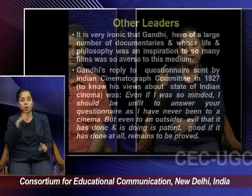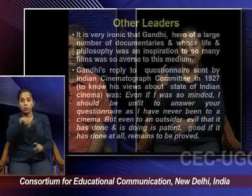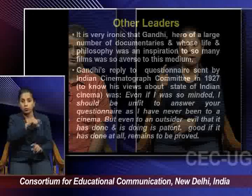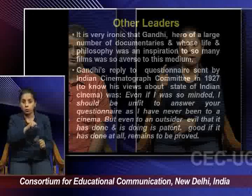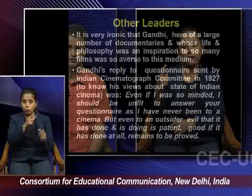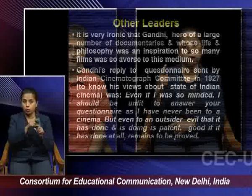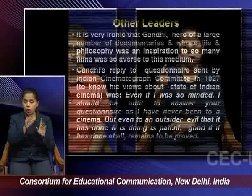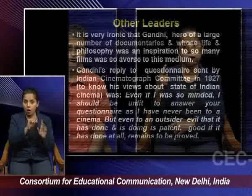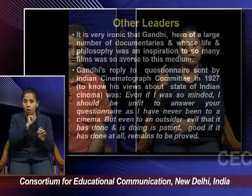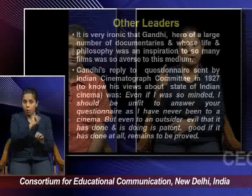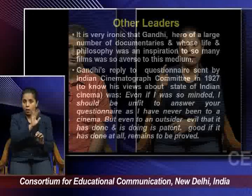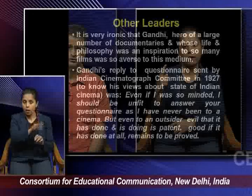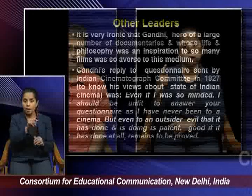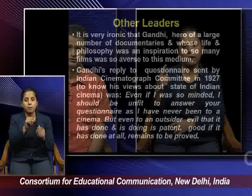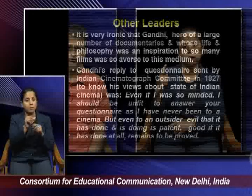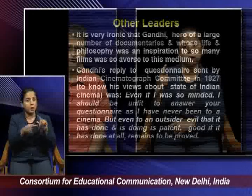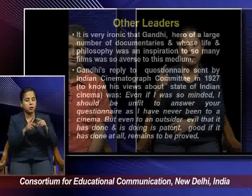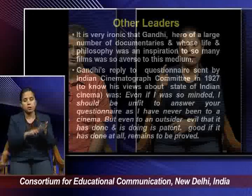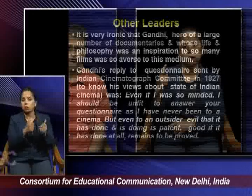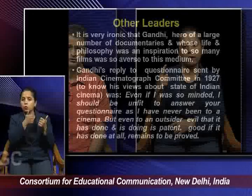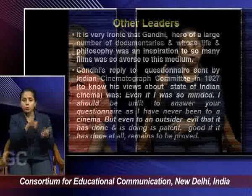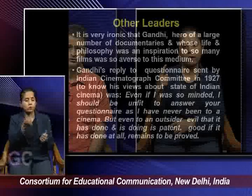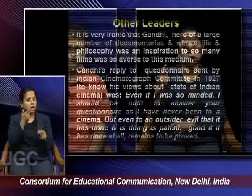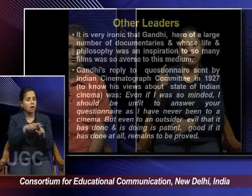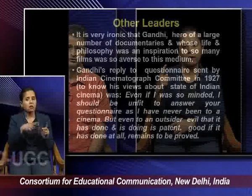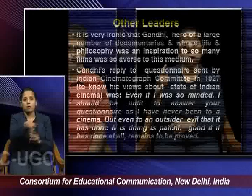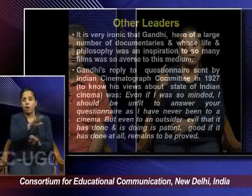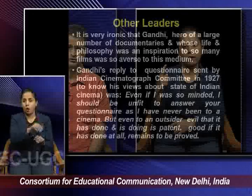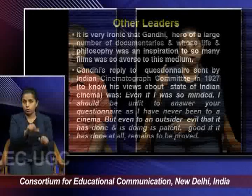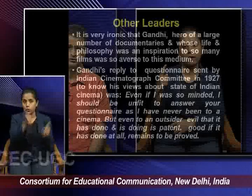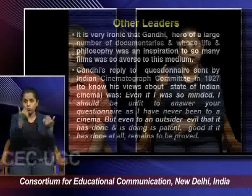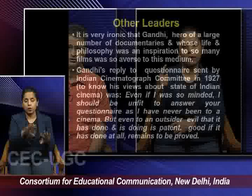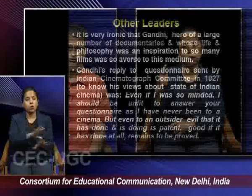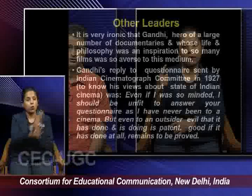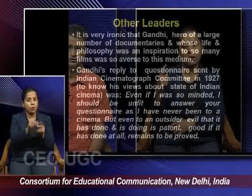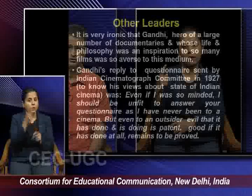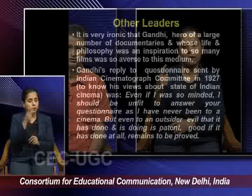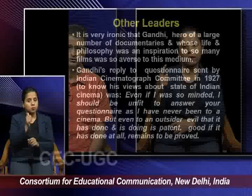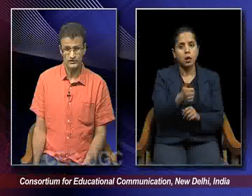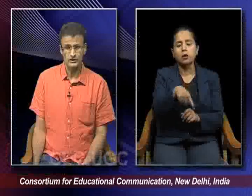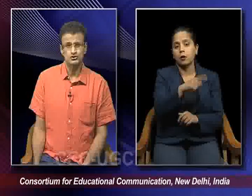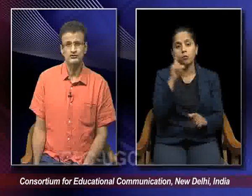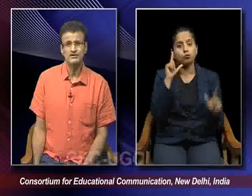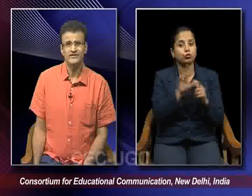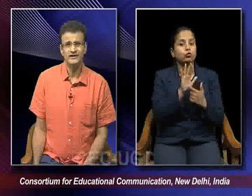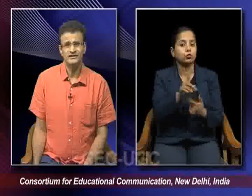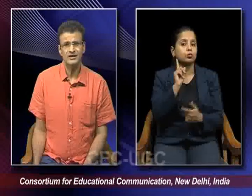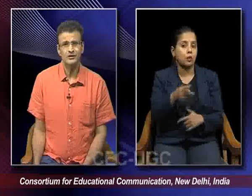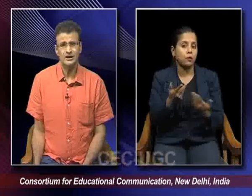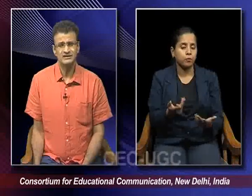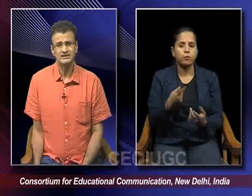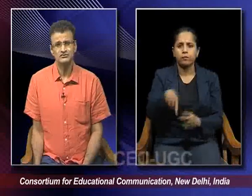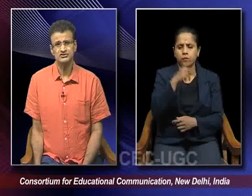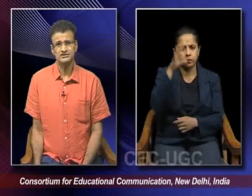and is doing is patent. Good, if it has done at all, remains to be proved. So we find that